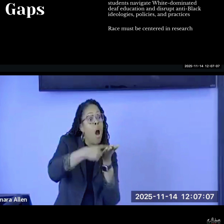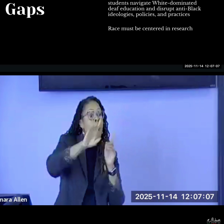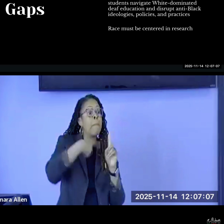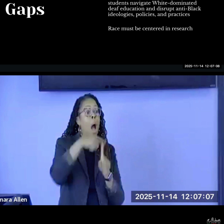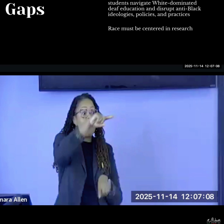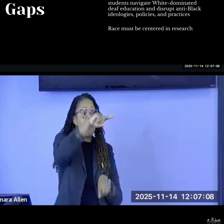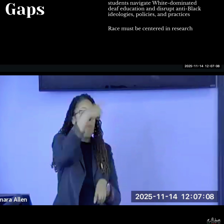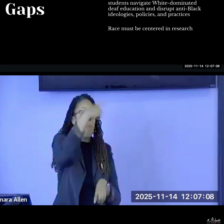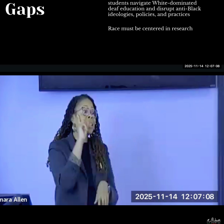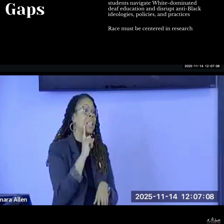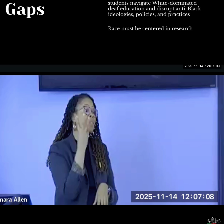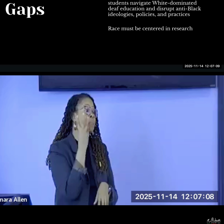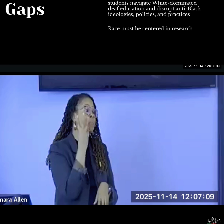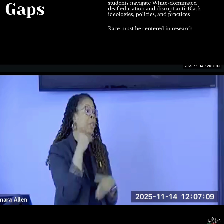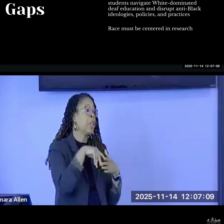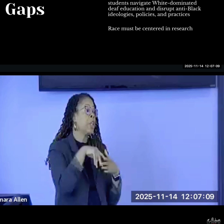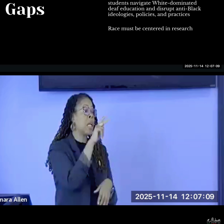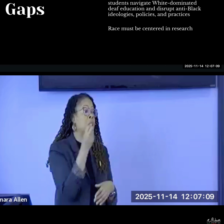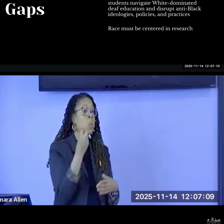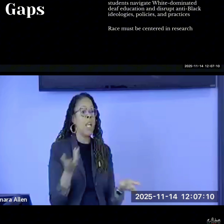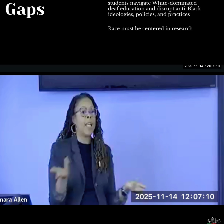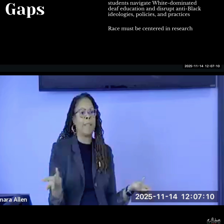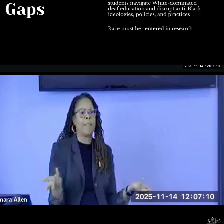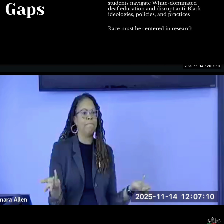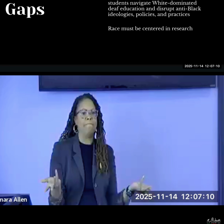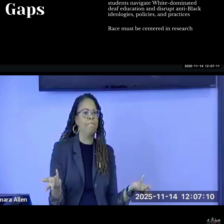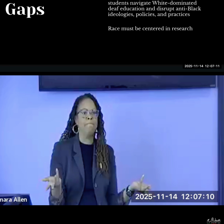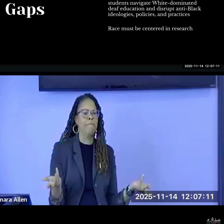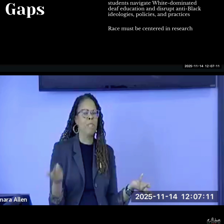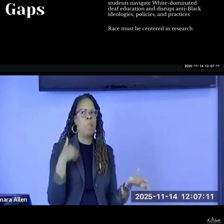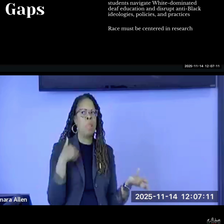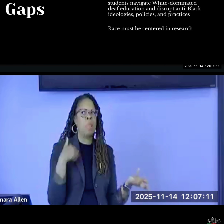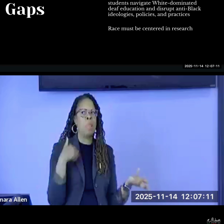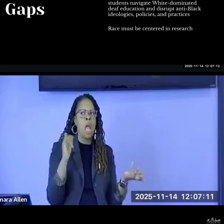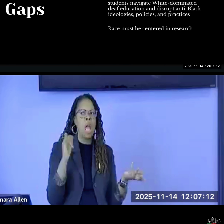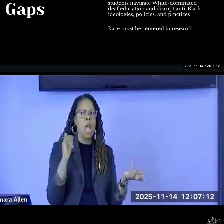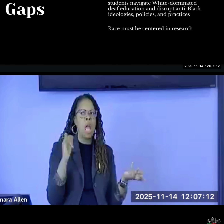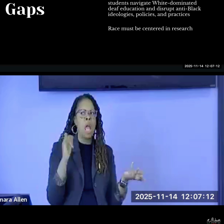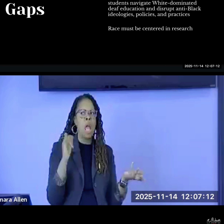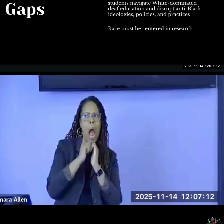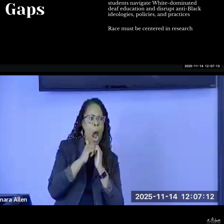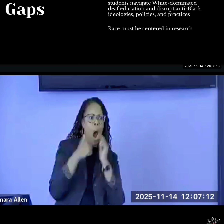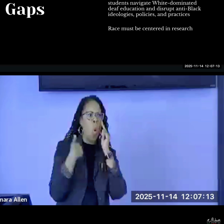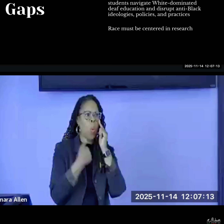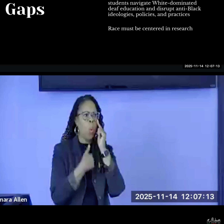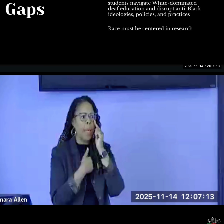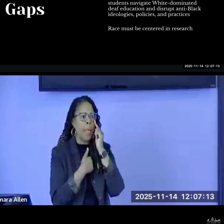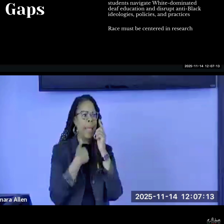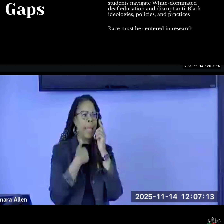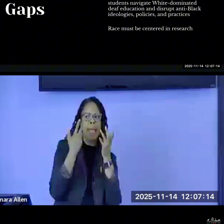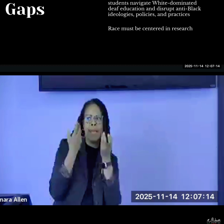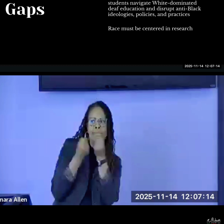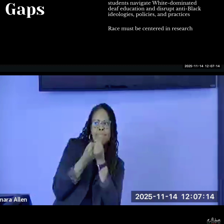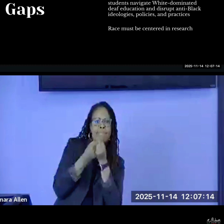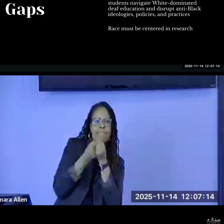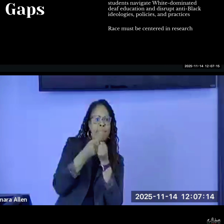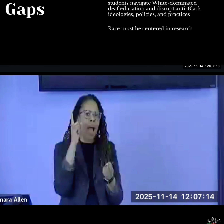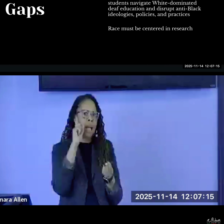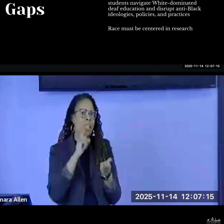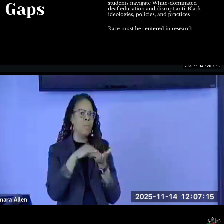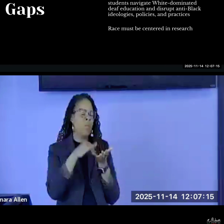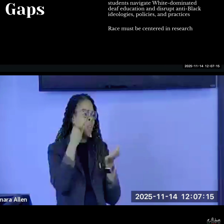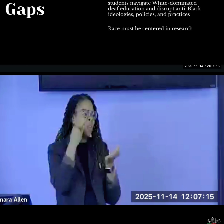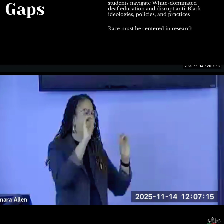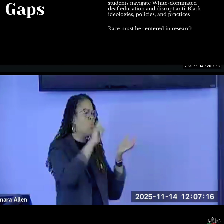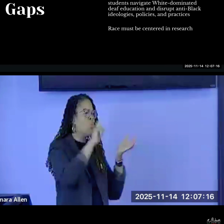the Black community, African-American community, anti-Blackness is a discrimination particularly on that racial group.